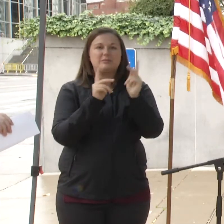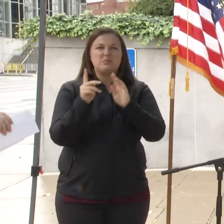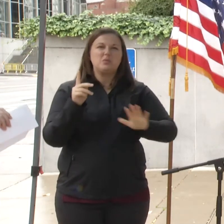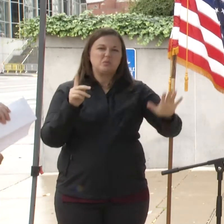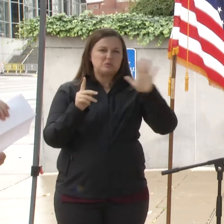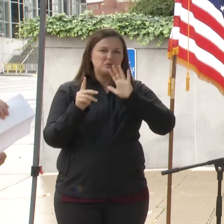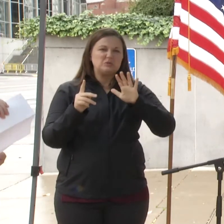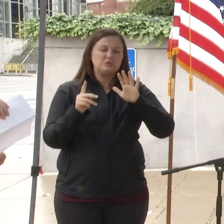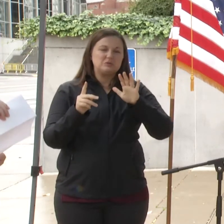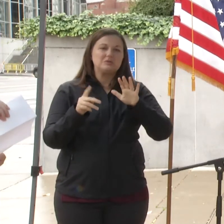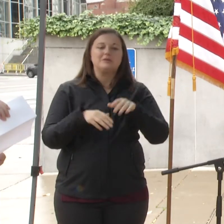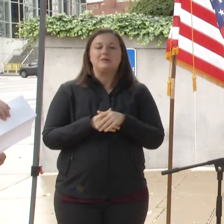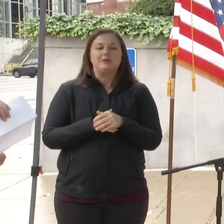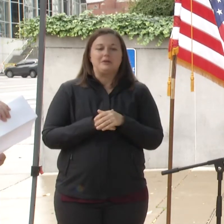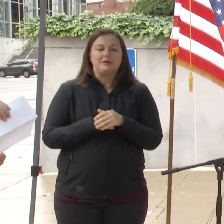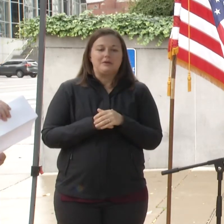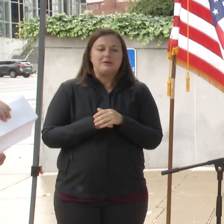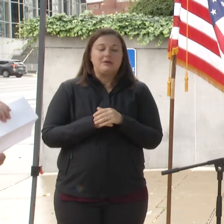region.